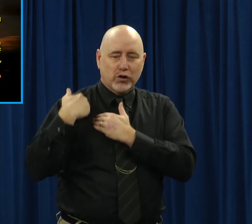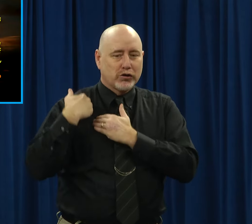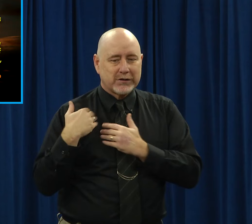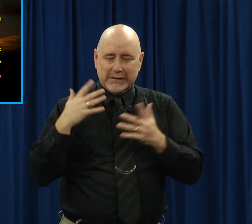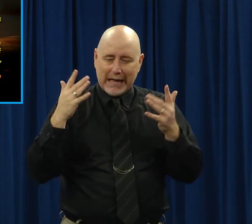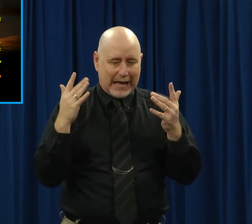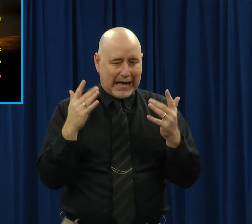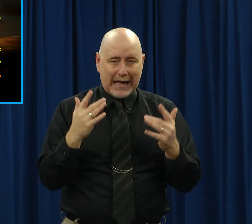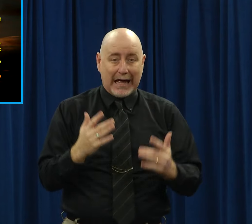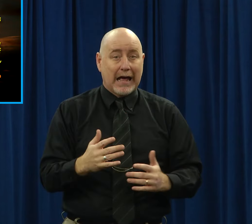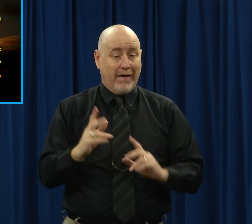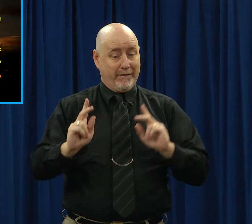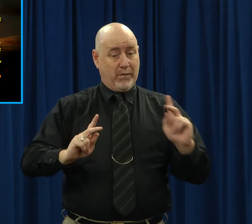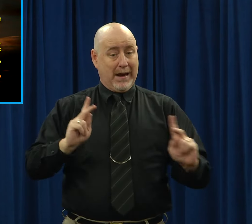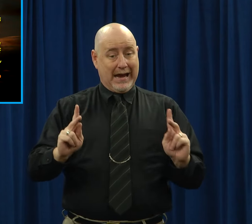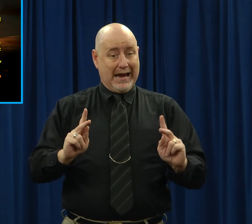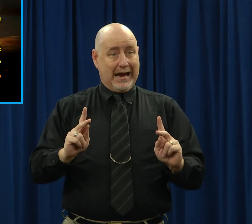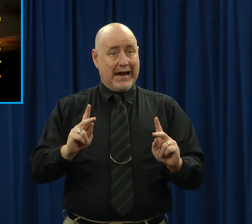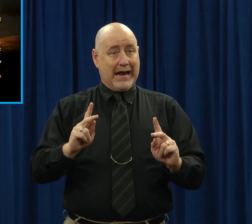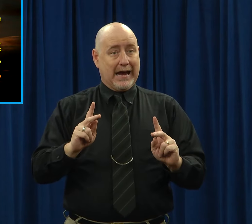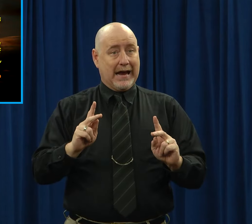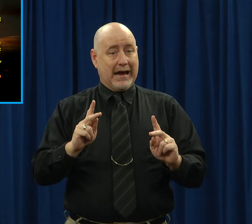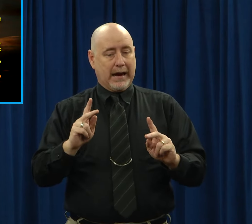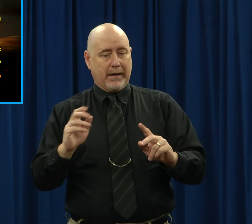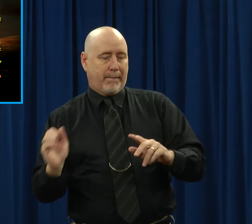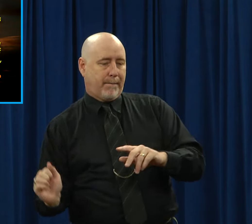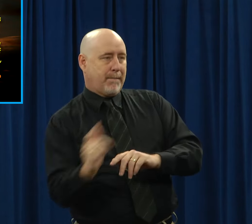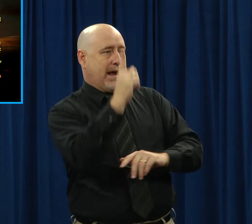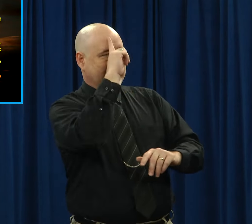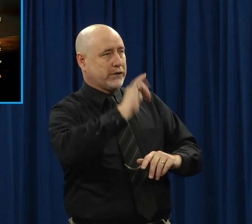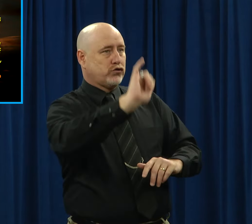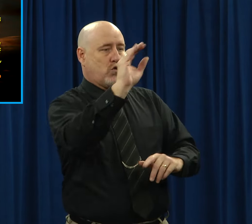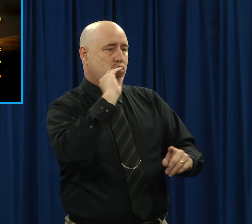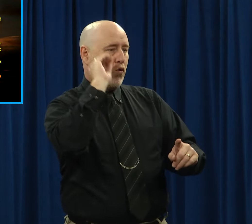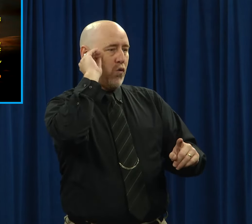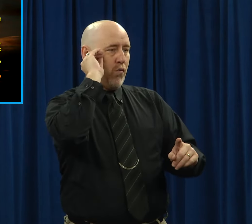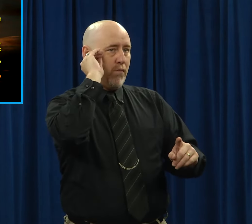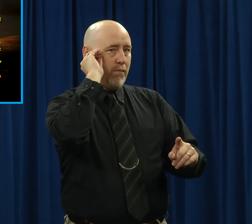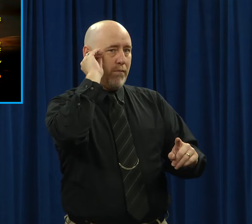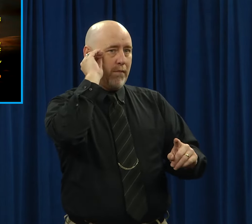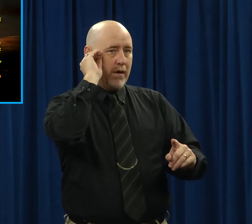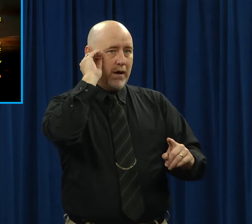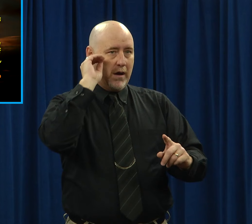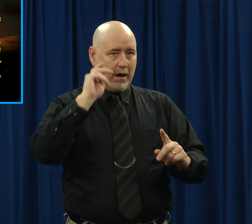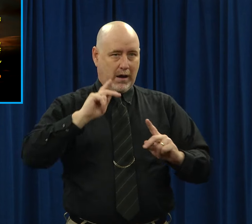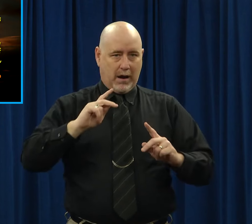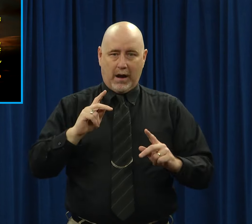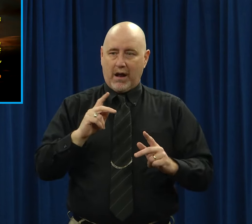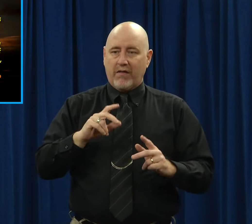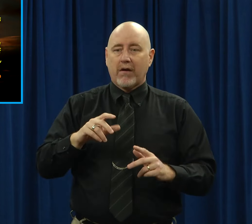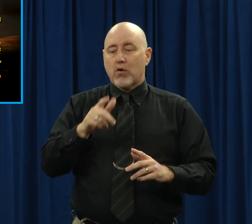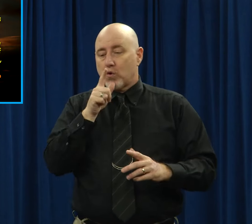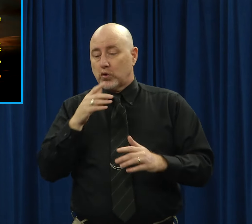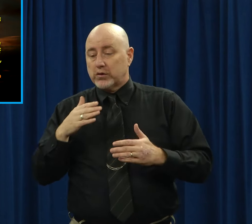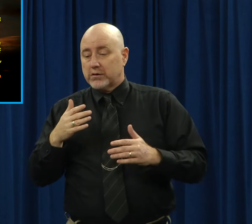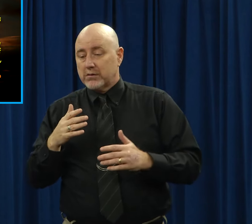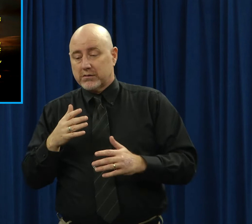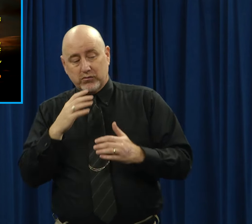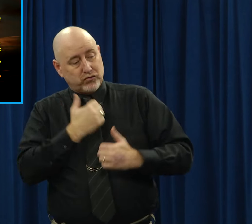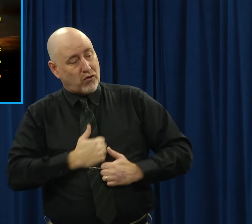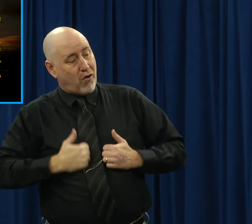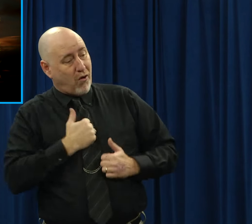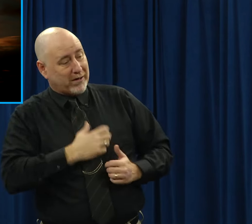changes as you get older. He says, for a man goes to his eternal home, and the mourners go about the